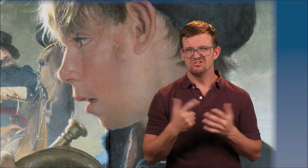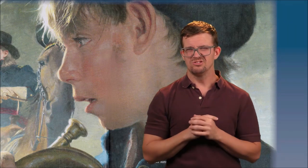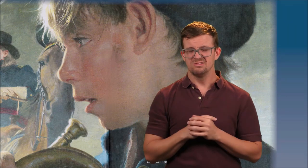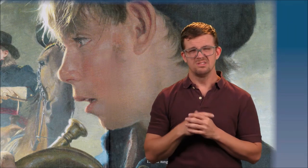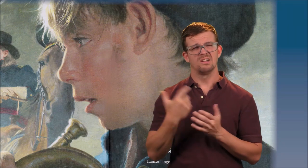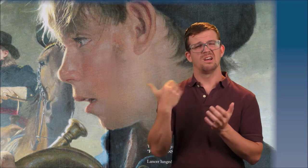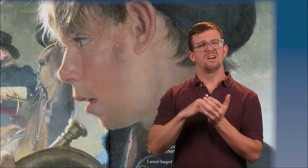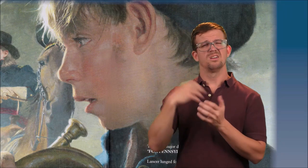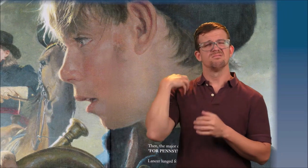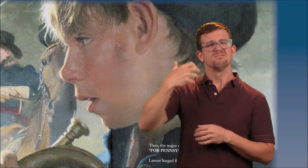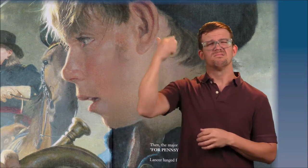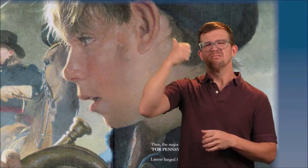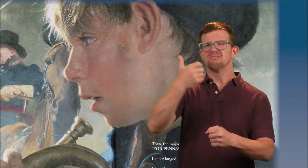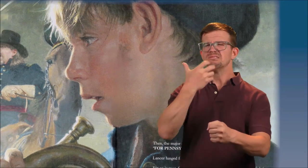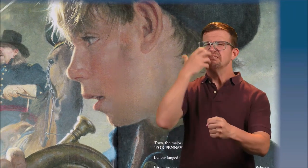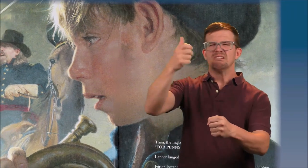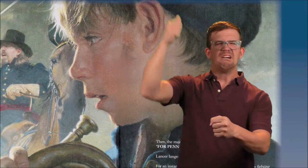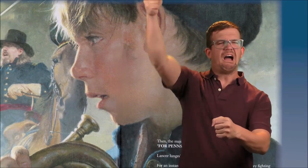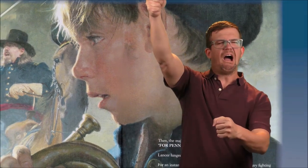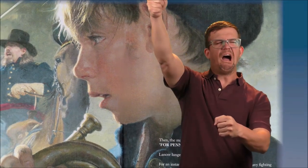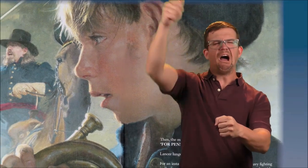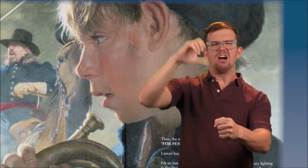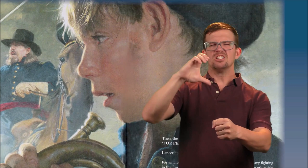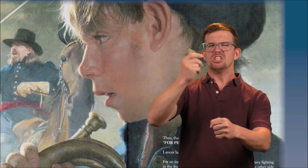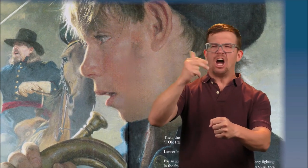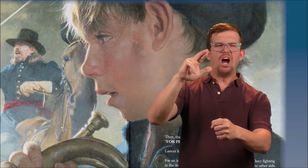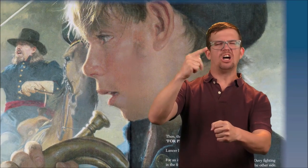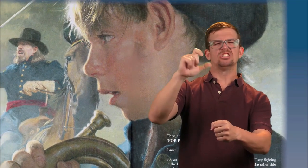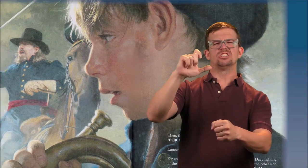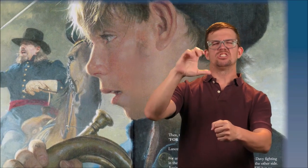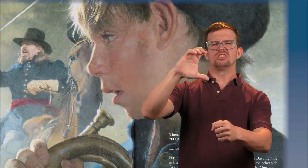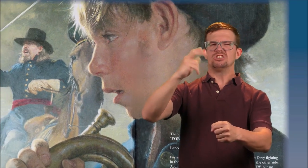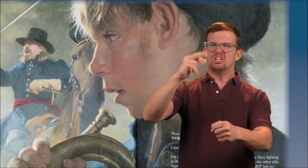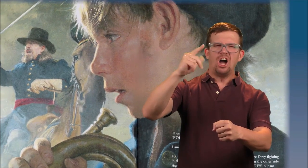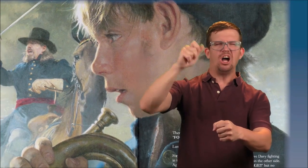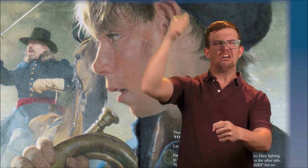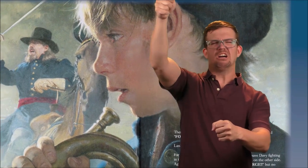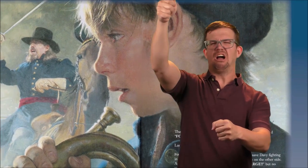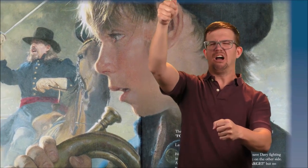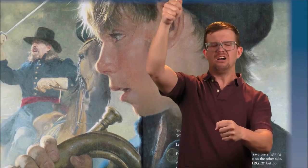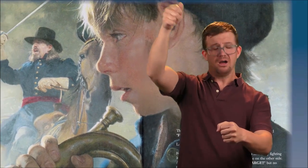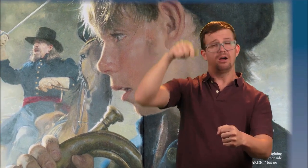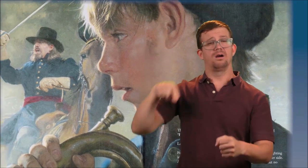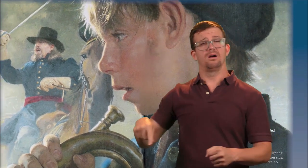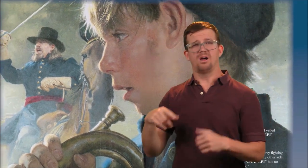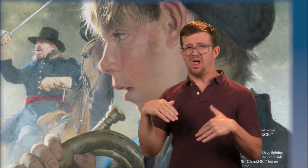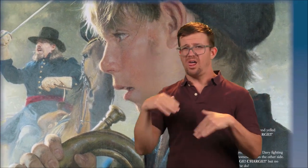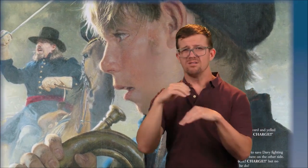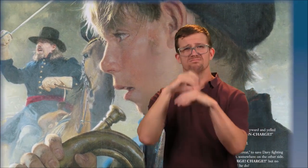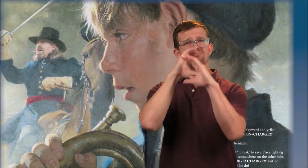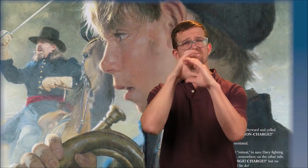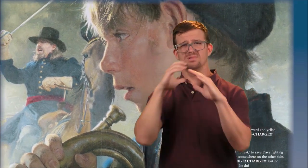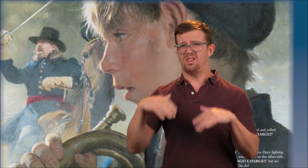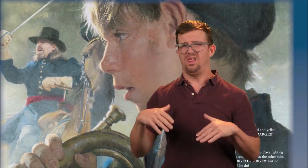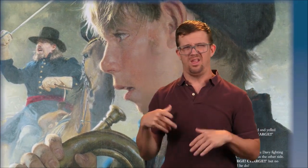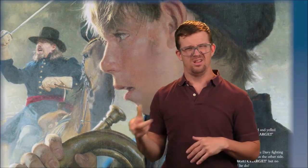Again, the major commanded, "Charge! Charge!" But no sound came from the